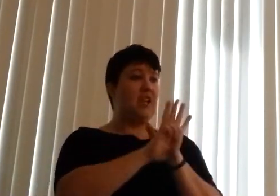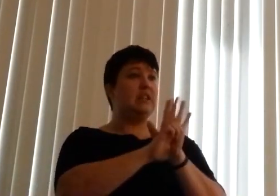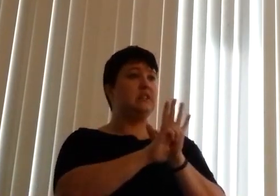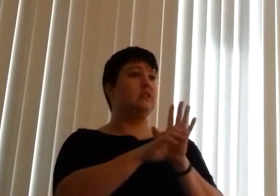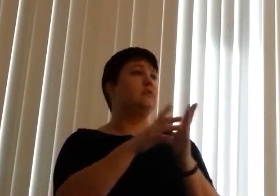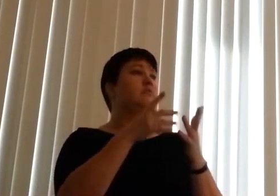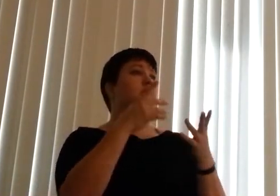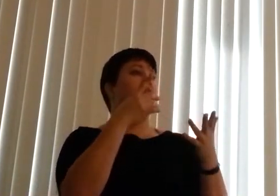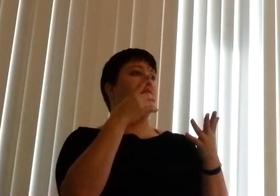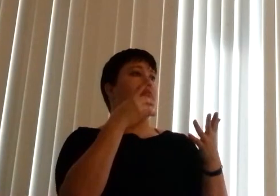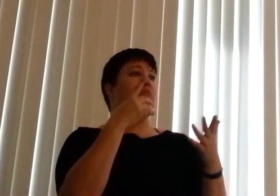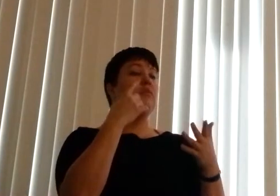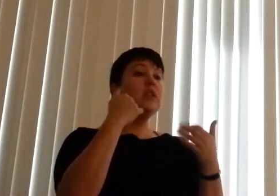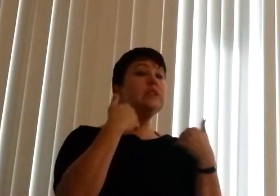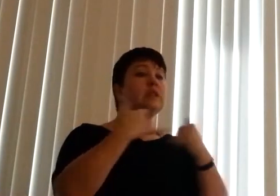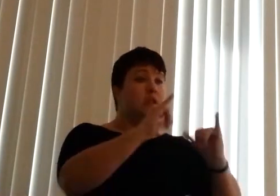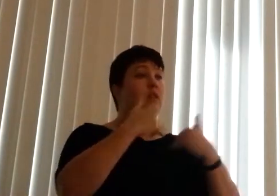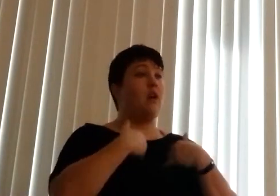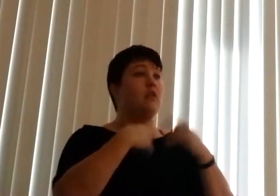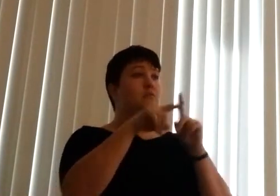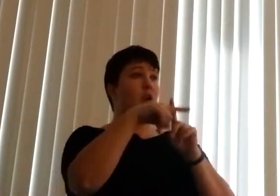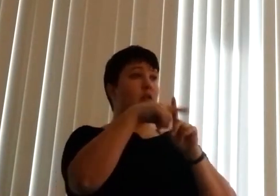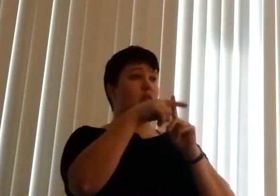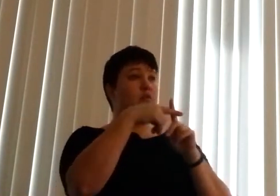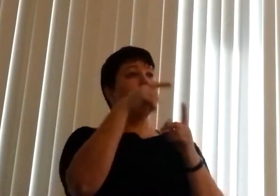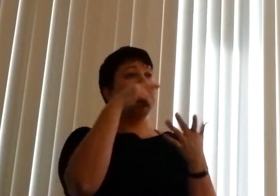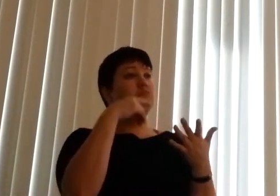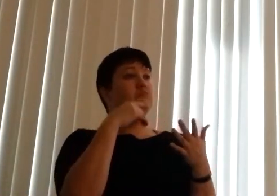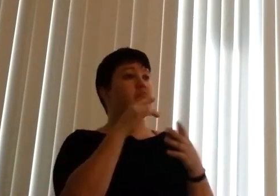it's got some positive value.